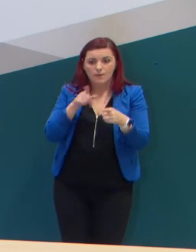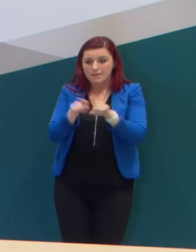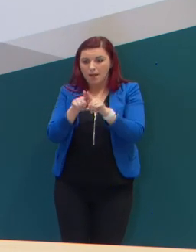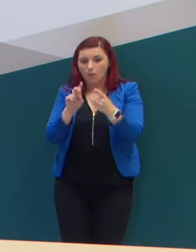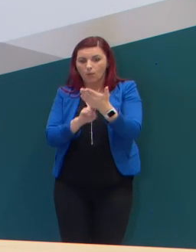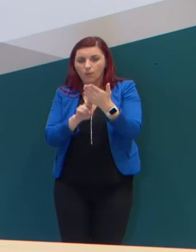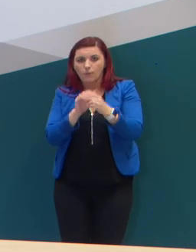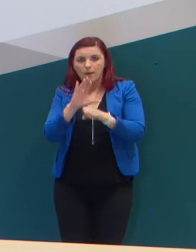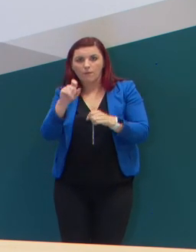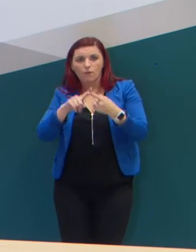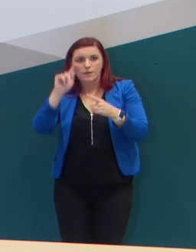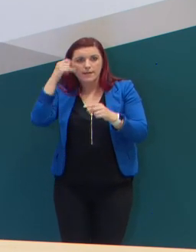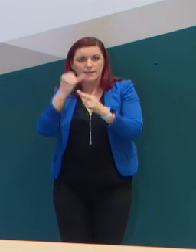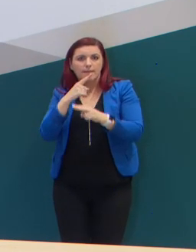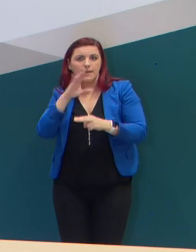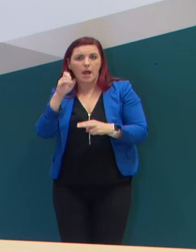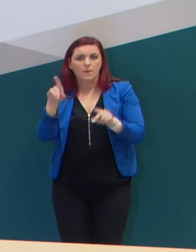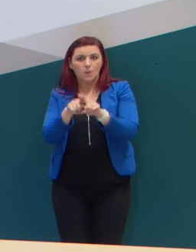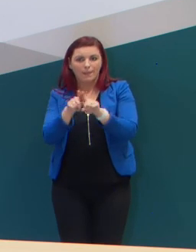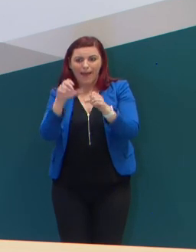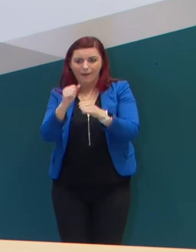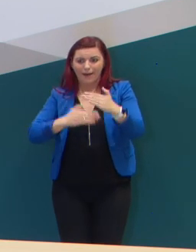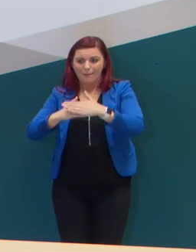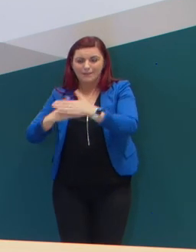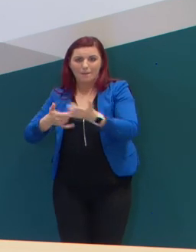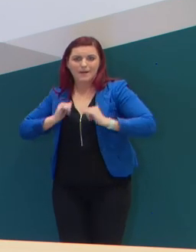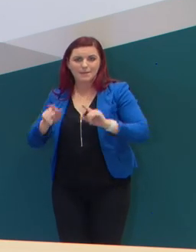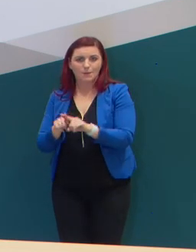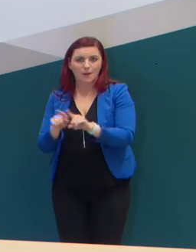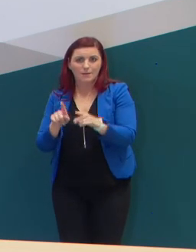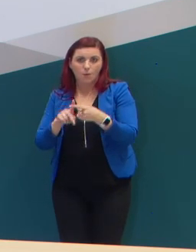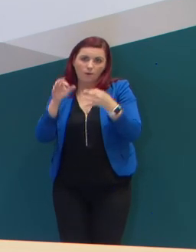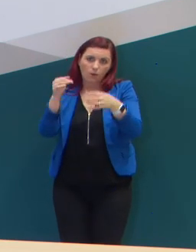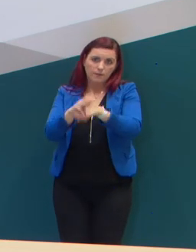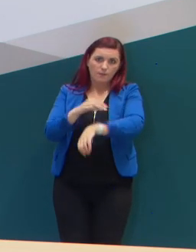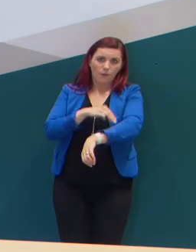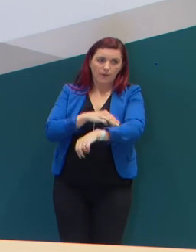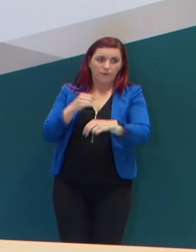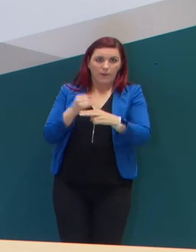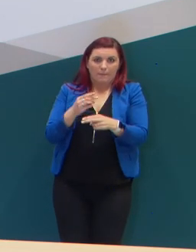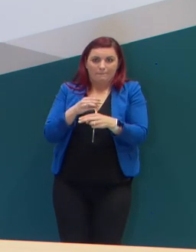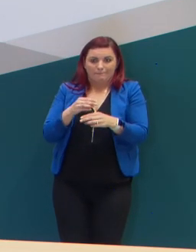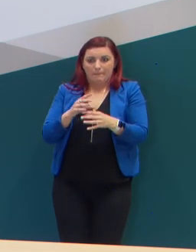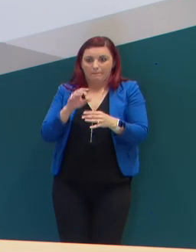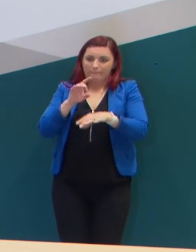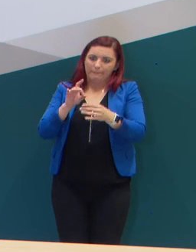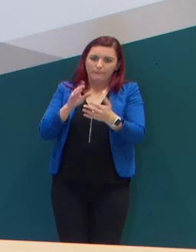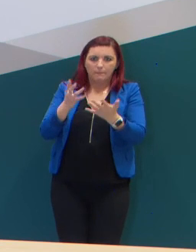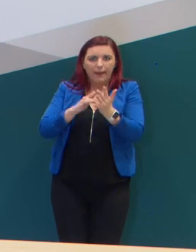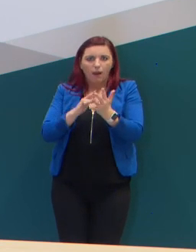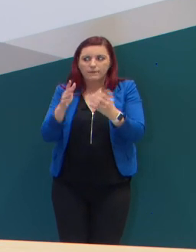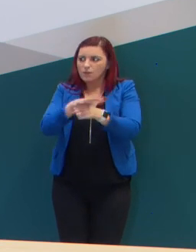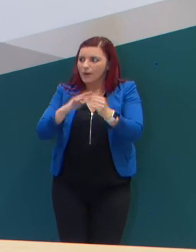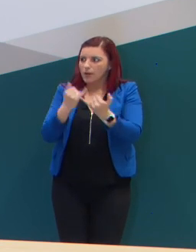laboratories have also experienced supply chain shortages, because I guess that's always the problem when you're in the middle of a pandemic. Everybody is pulling on the